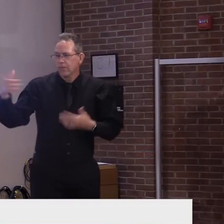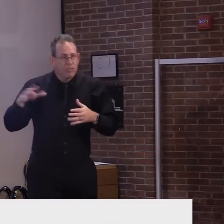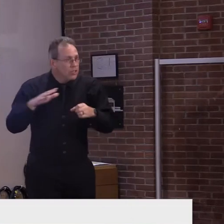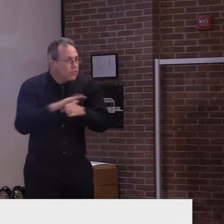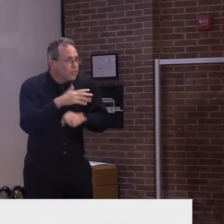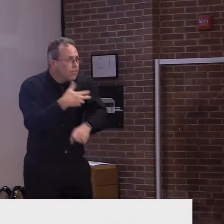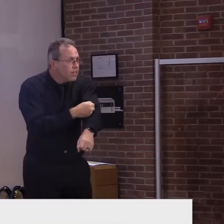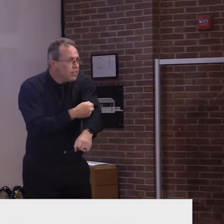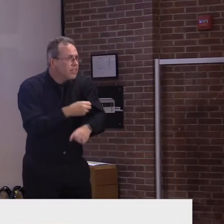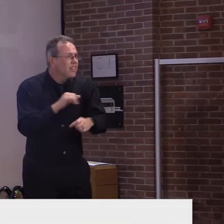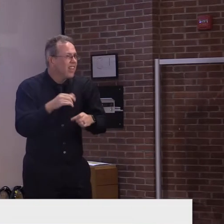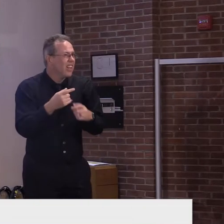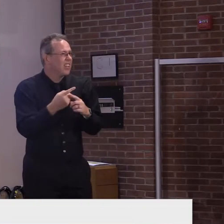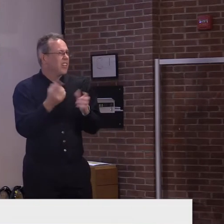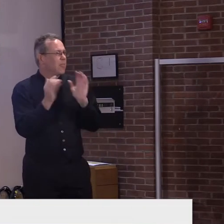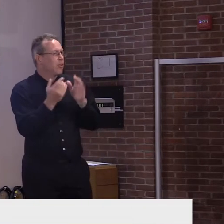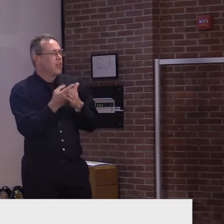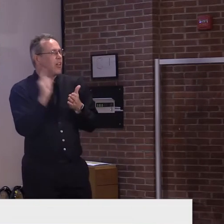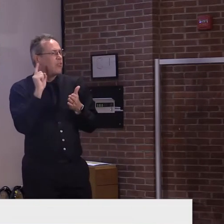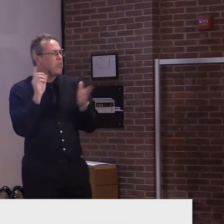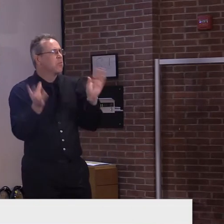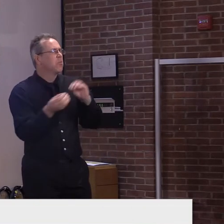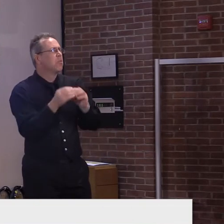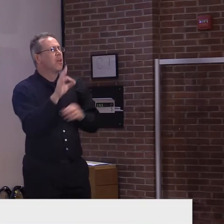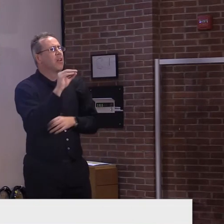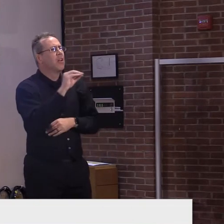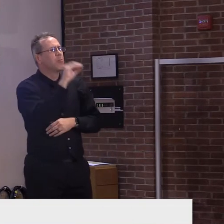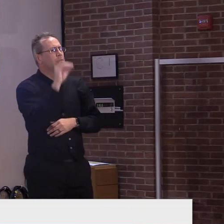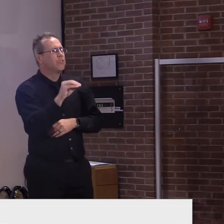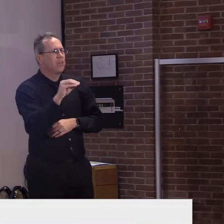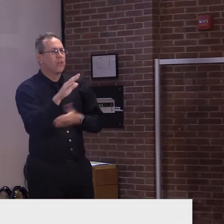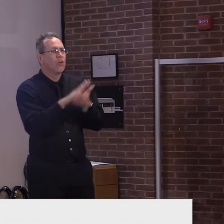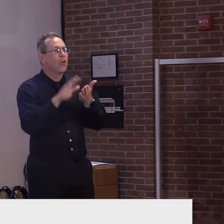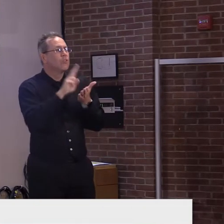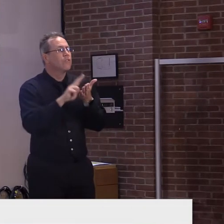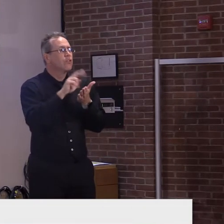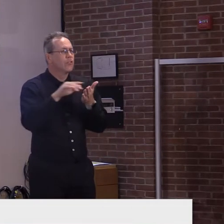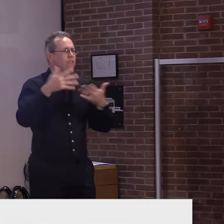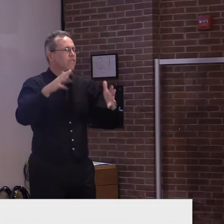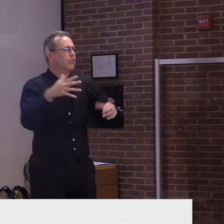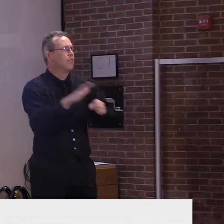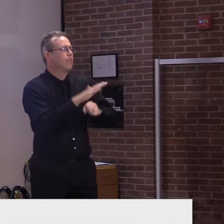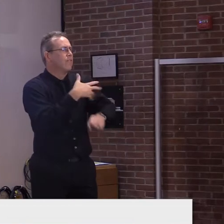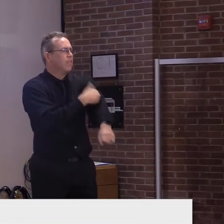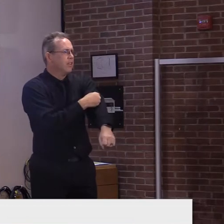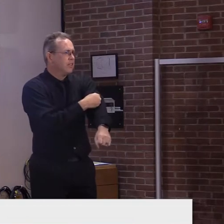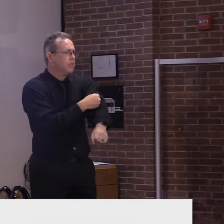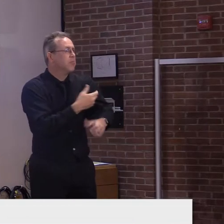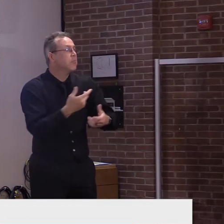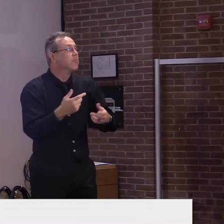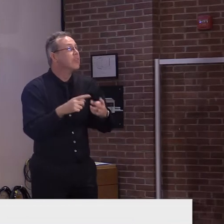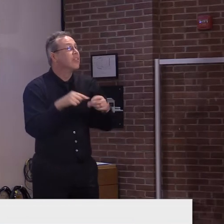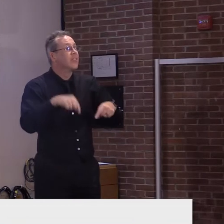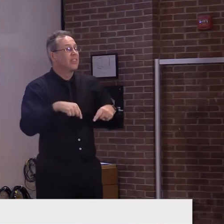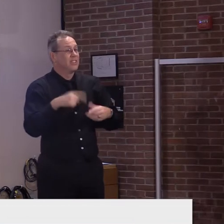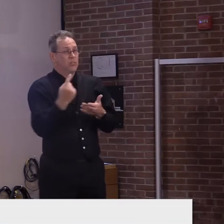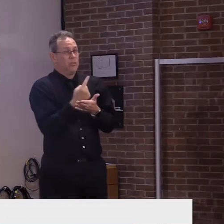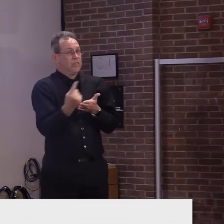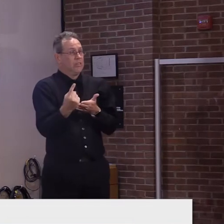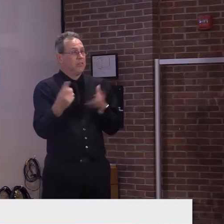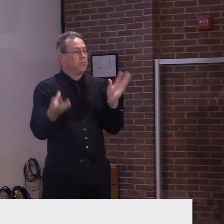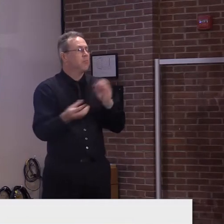90% of student body that was fully vaccinated. This week that number with a few more people recorded is up